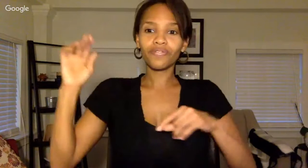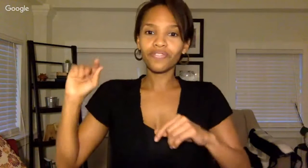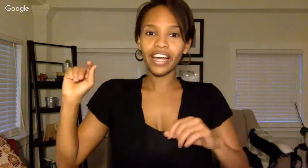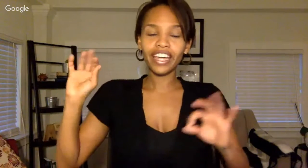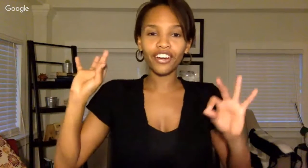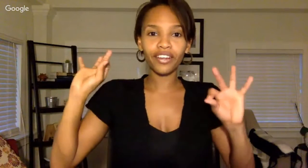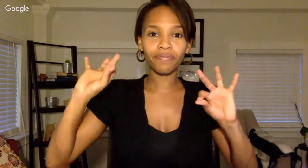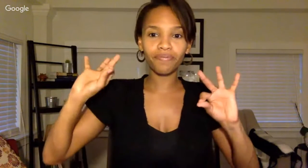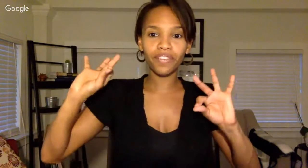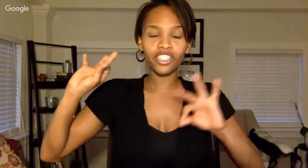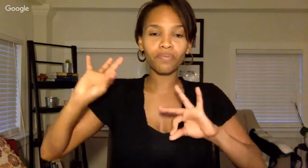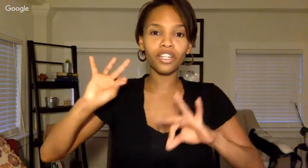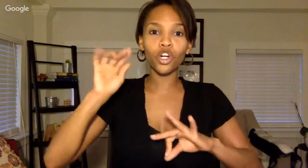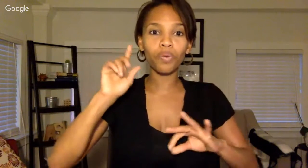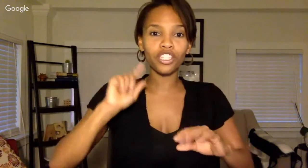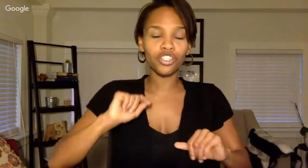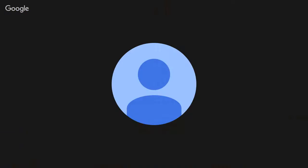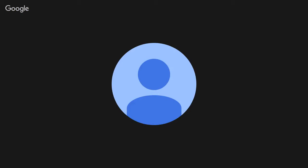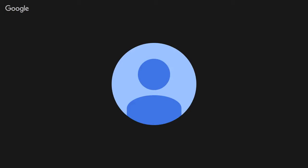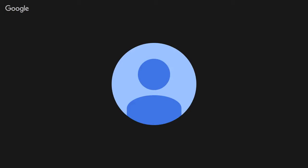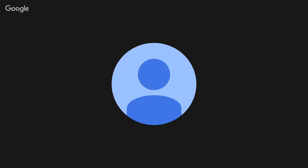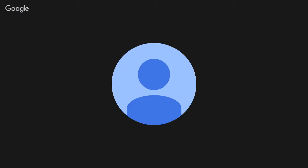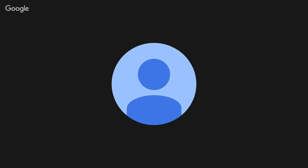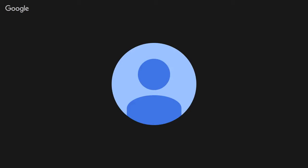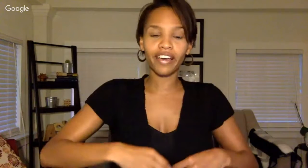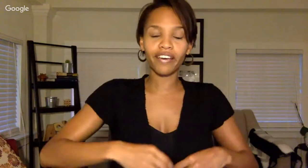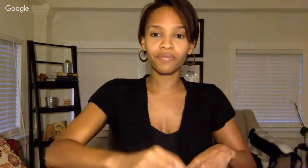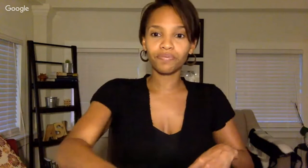I hear you. That's Okay, good. got it. Okay. No picture yet.